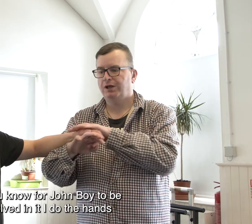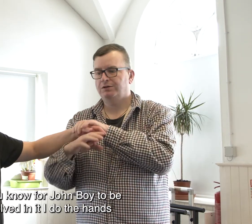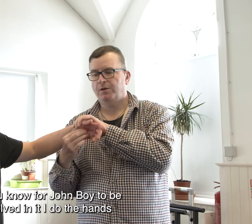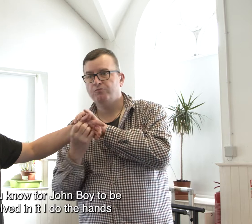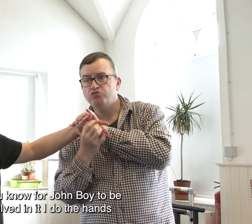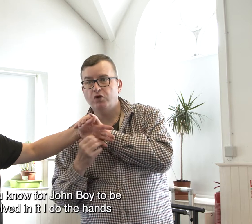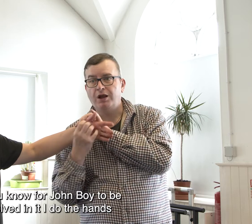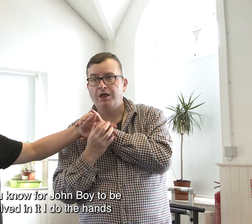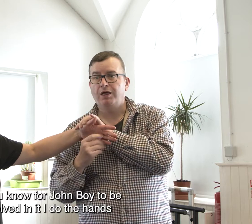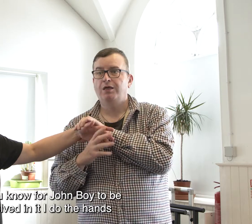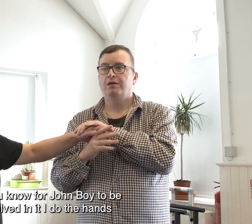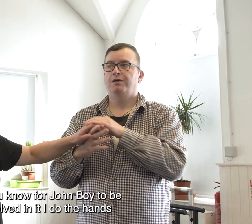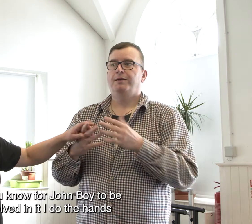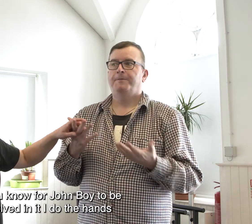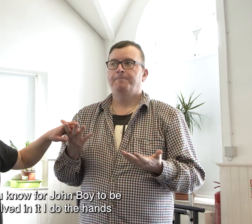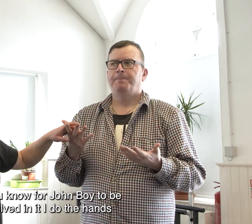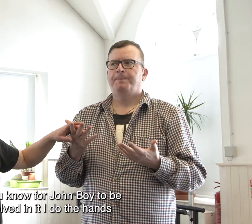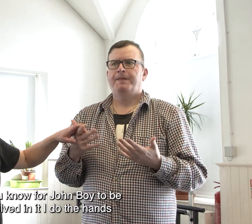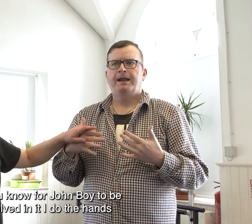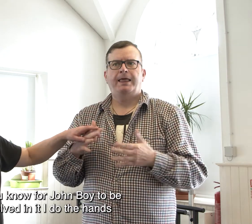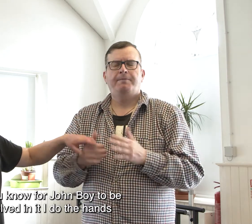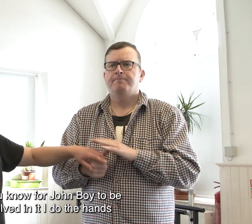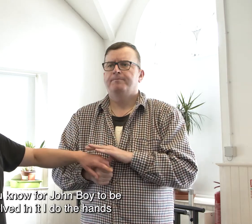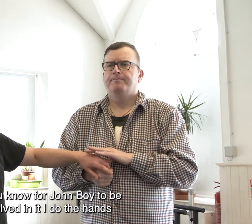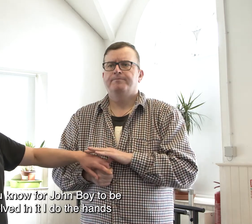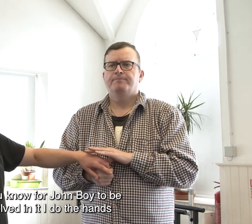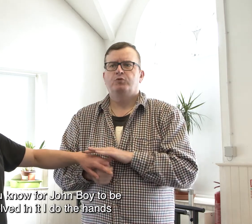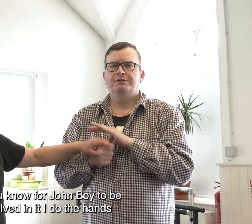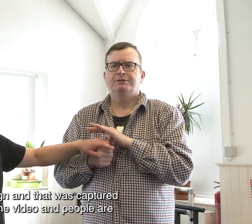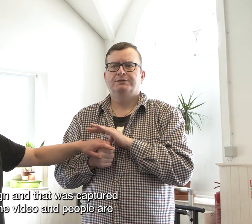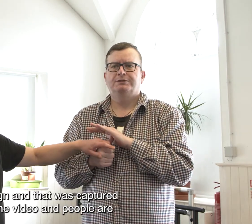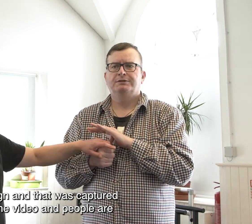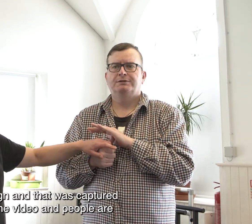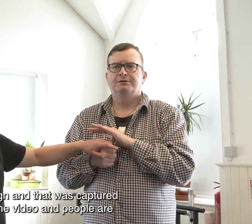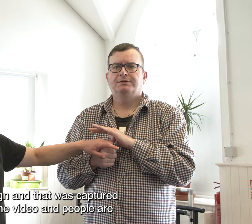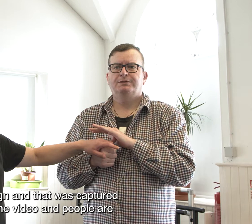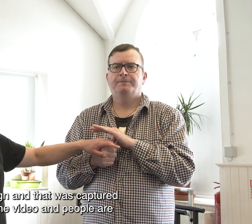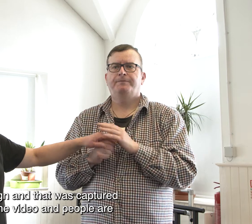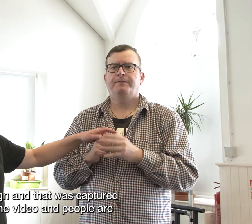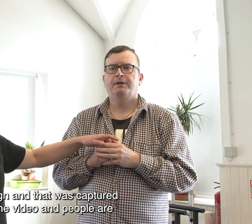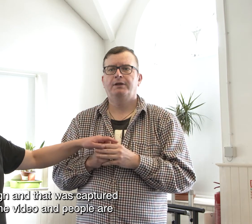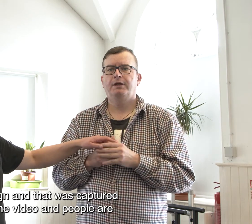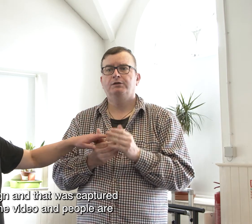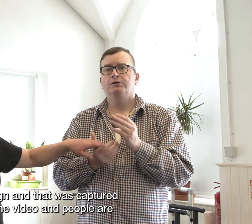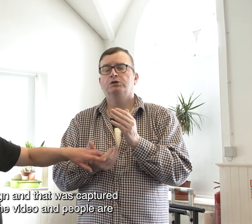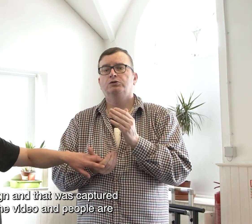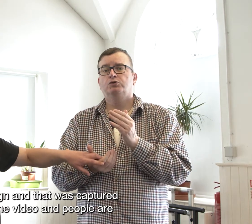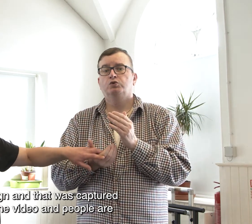you know, for John Boy to be involved in it, I do the hands-on sign, and that was captured on the video, and people are commenting on